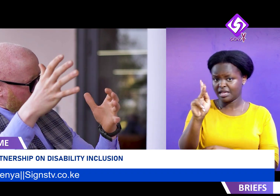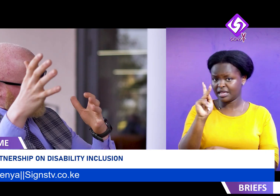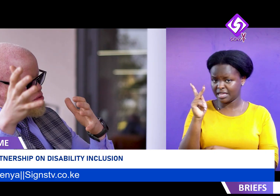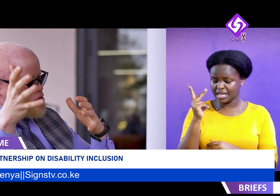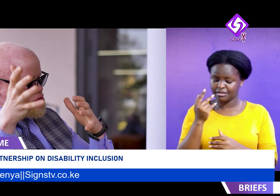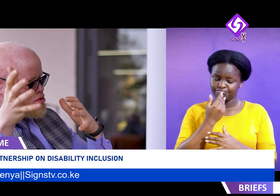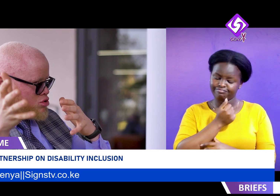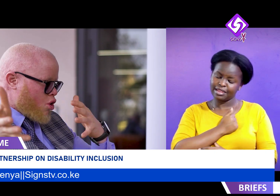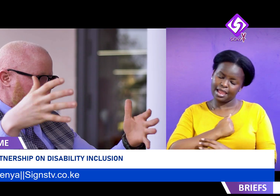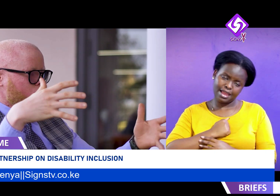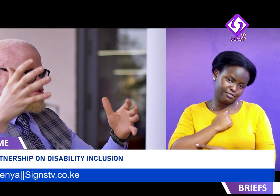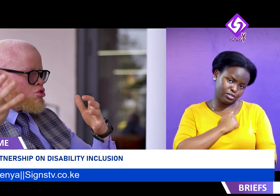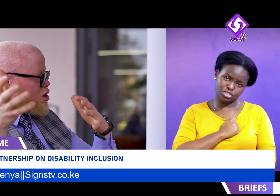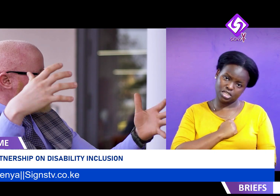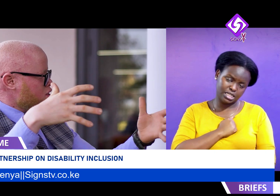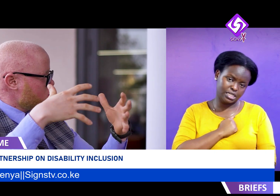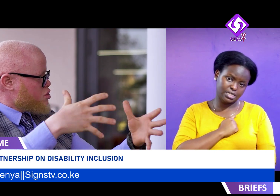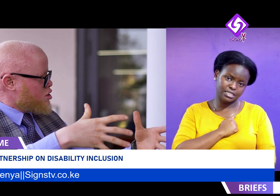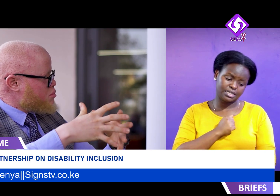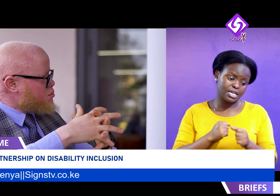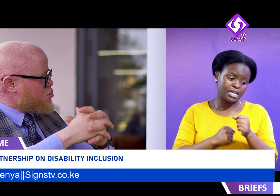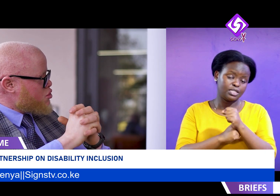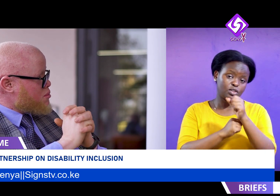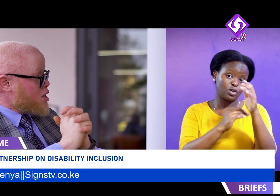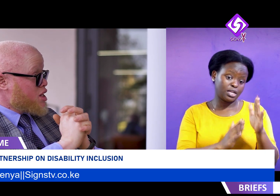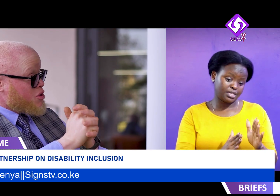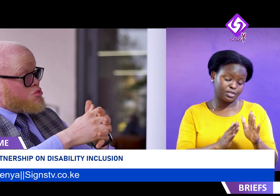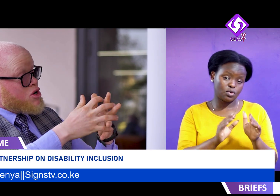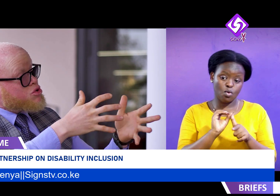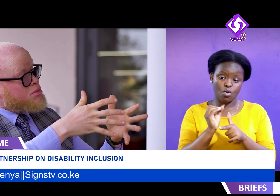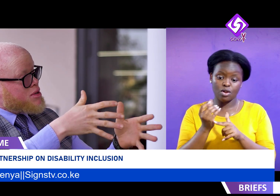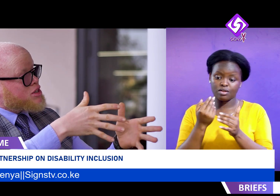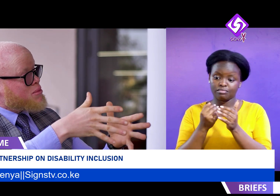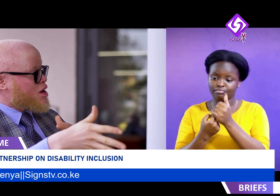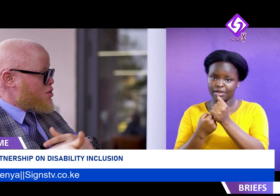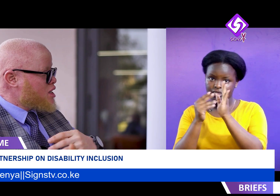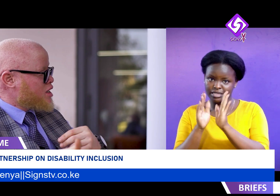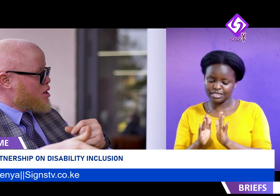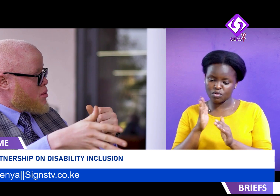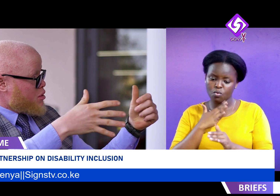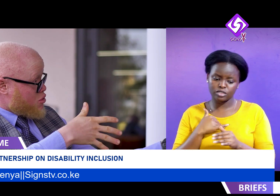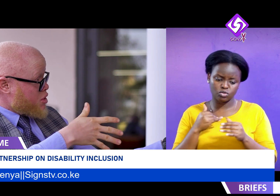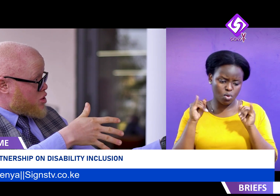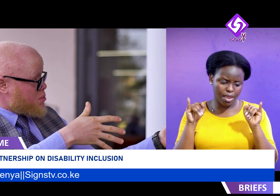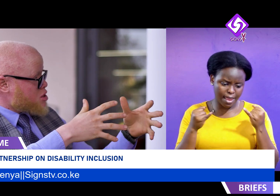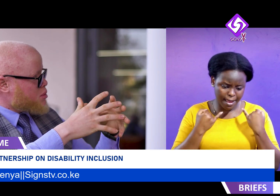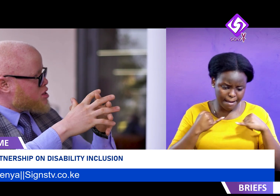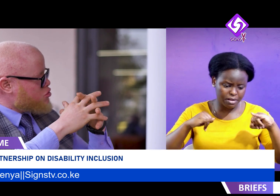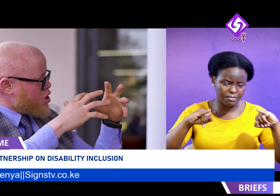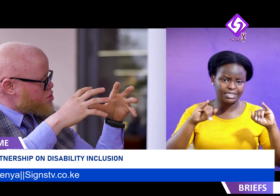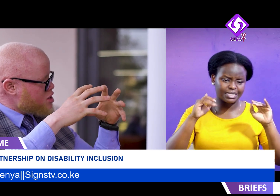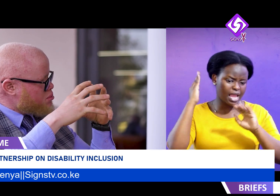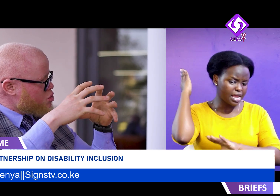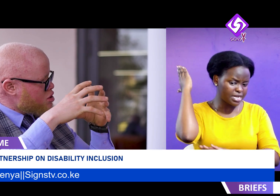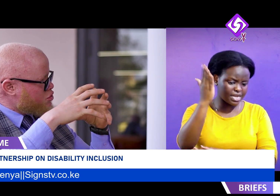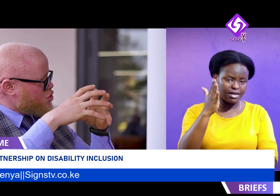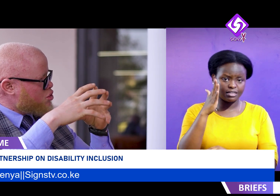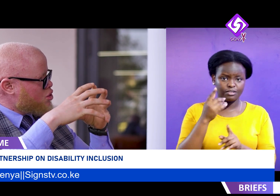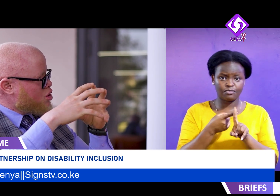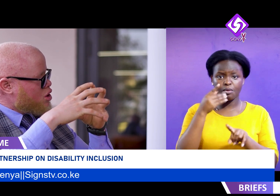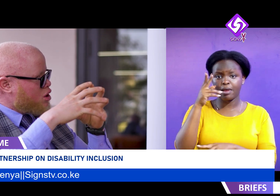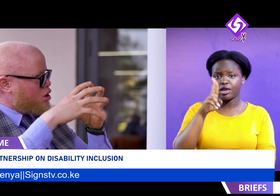unfortunately, donors or collaborators, when they bring programs, they would want to implement them directly. But from a UK perspective, why was it